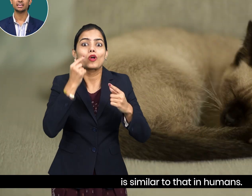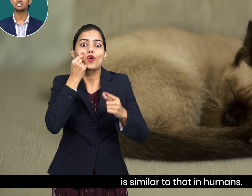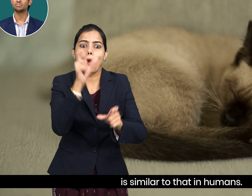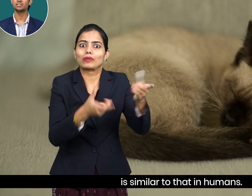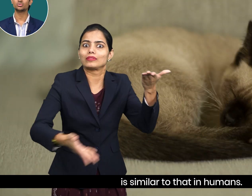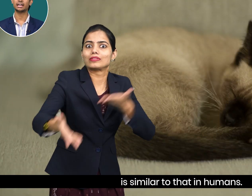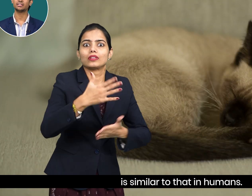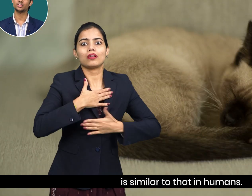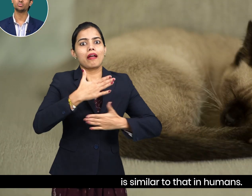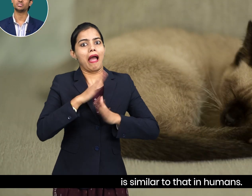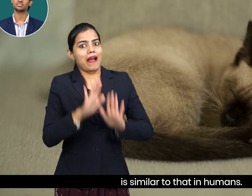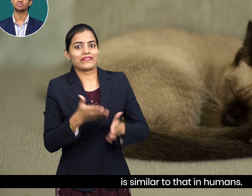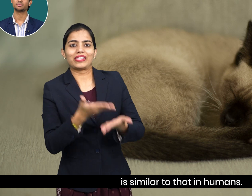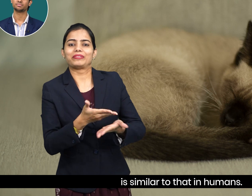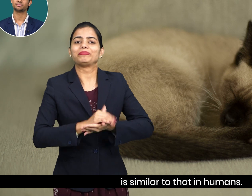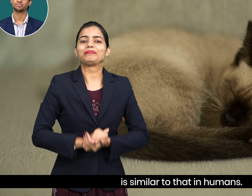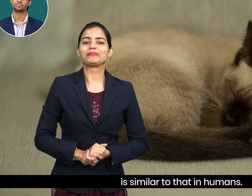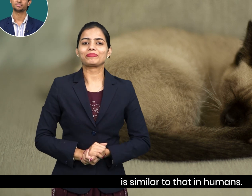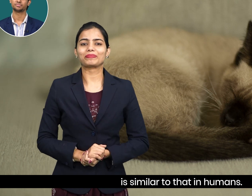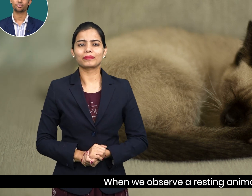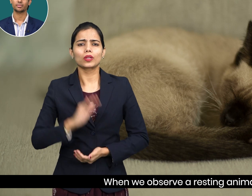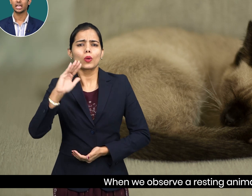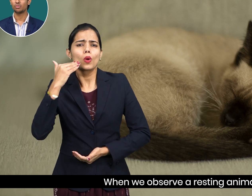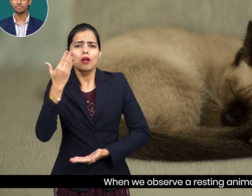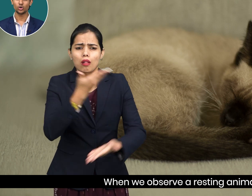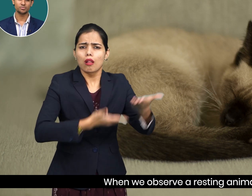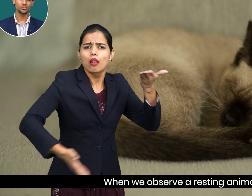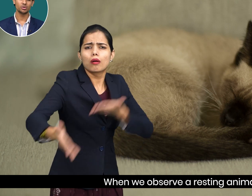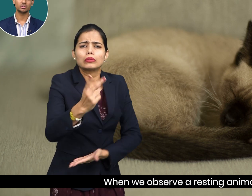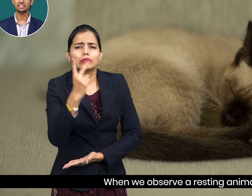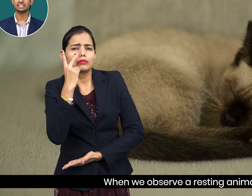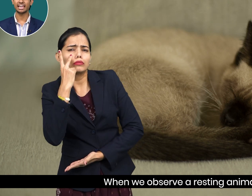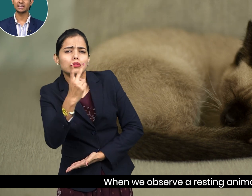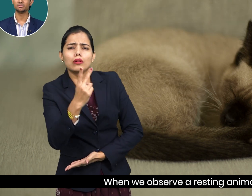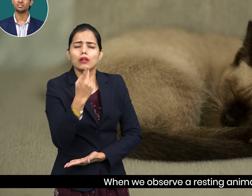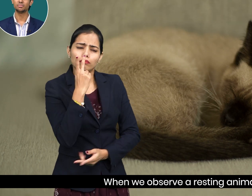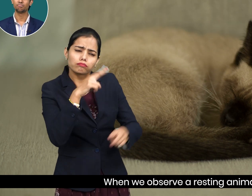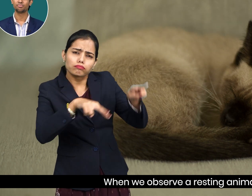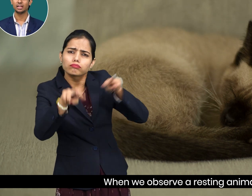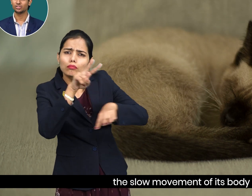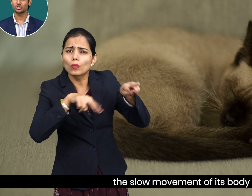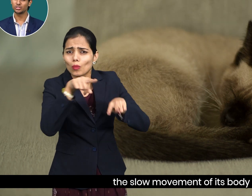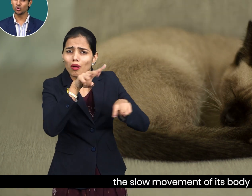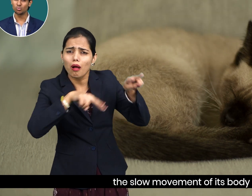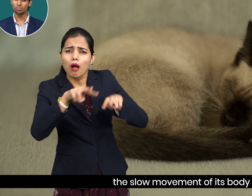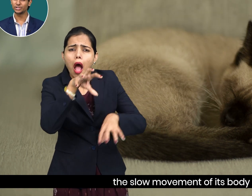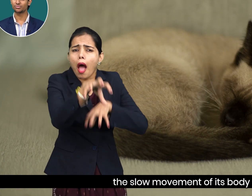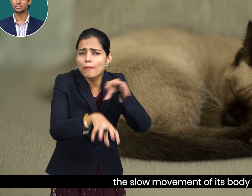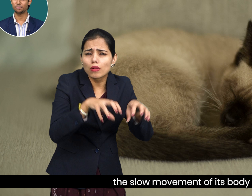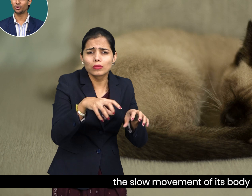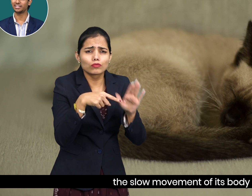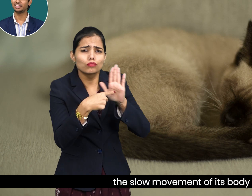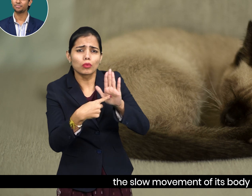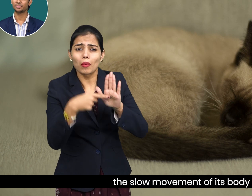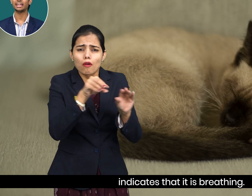cats is similar to that in humans. When we observe a resting animal, the slow movement of